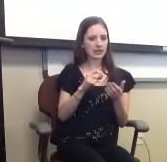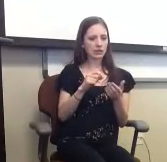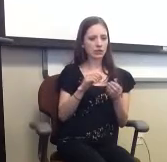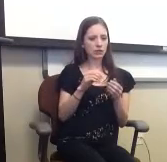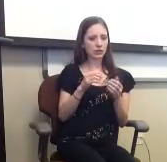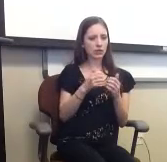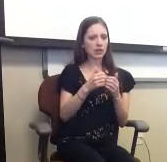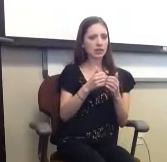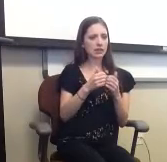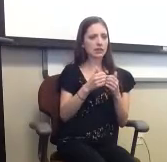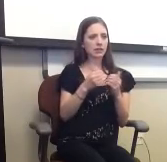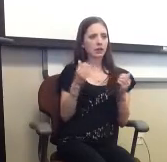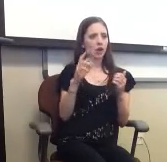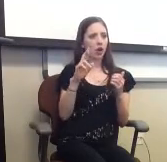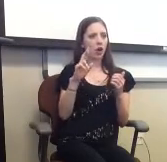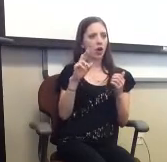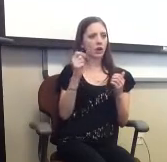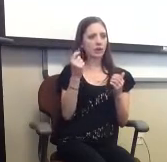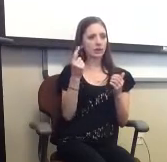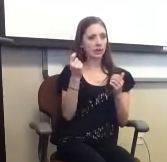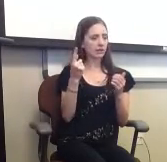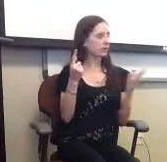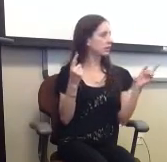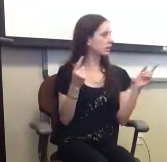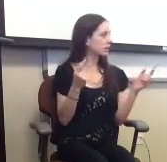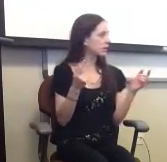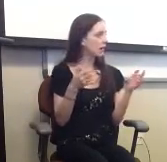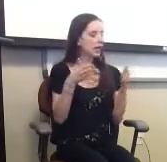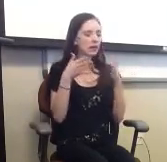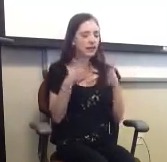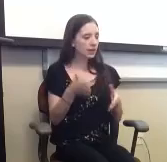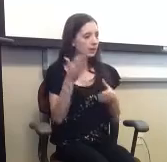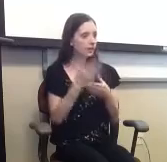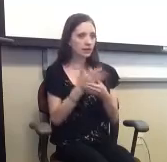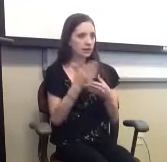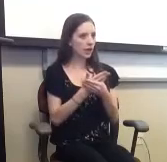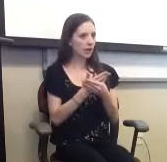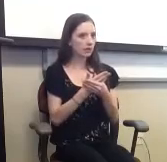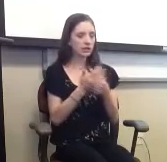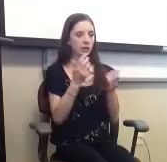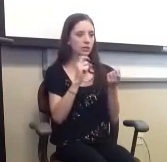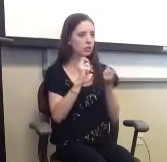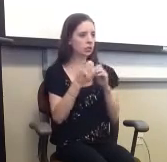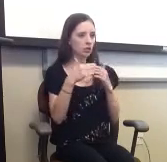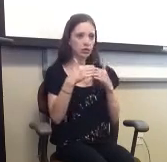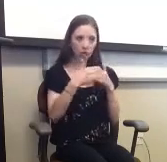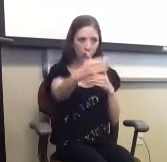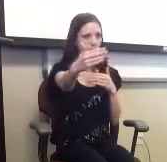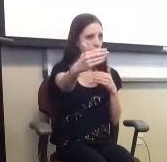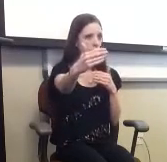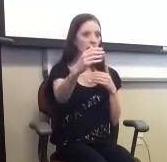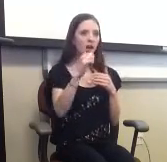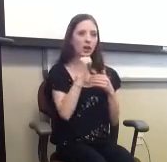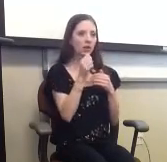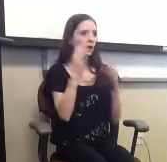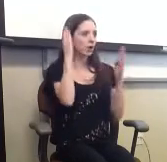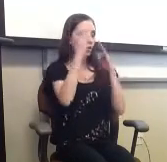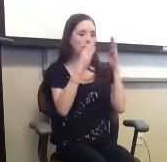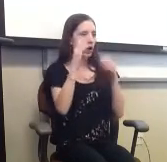just 11. leave the files as they are and we'll change practices Yeah. going forward. I don't want to go and worry about Don't need to. shredding stuff